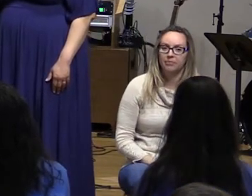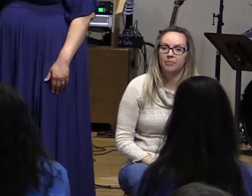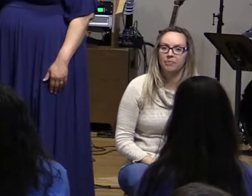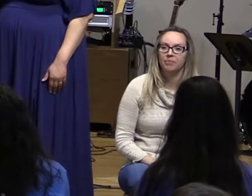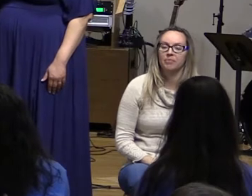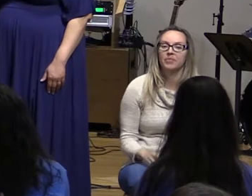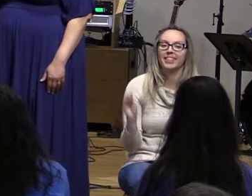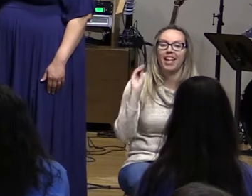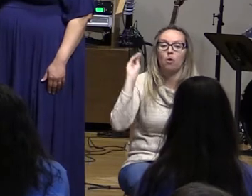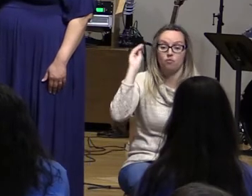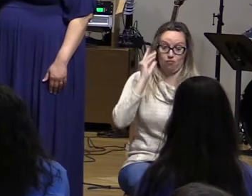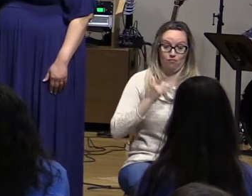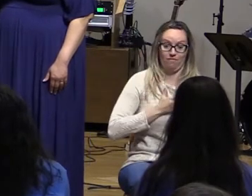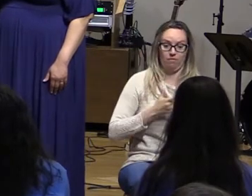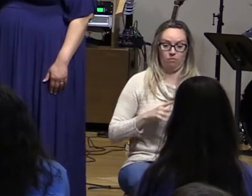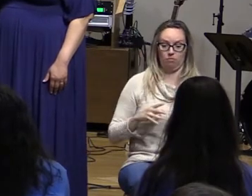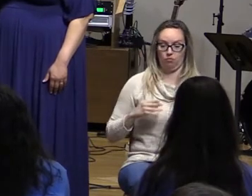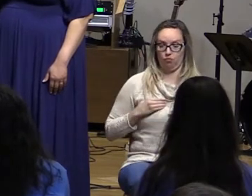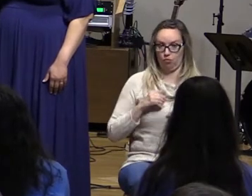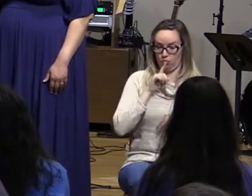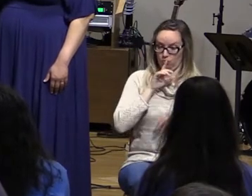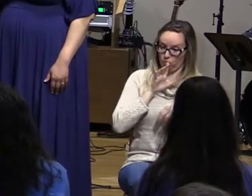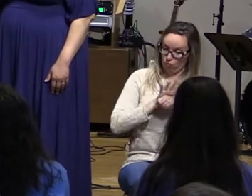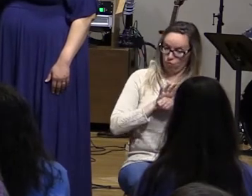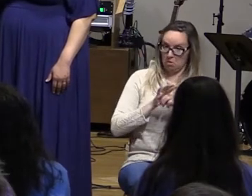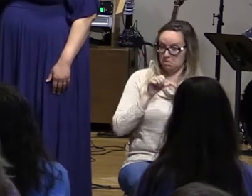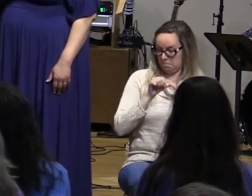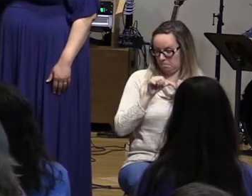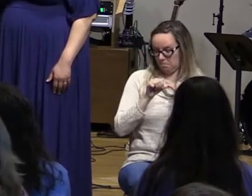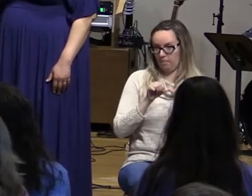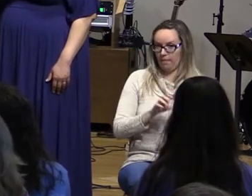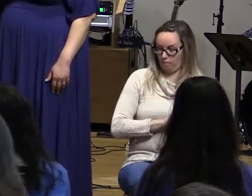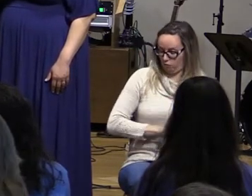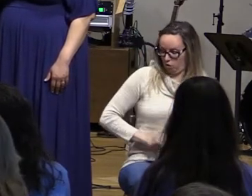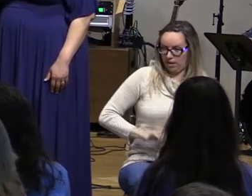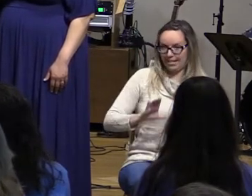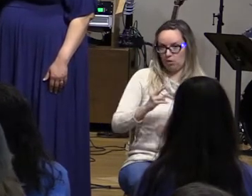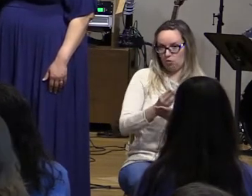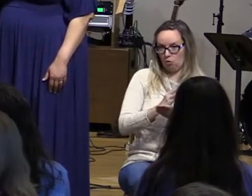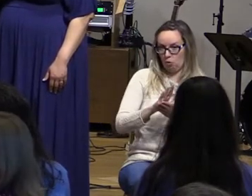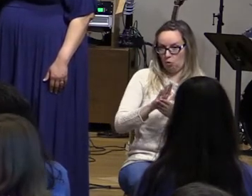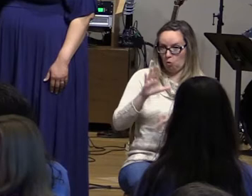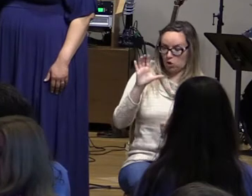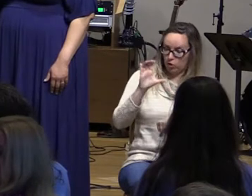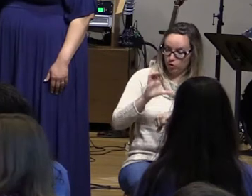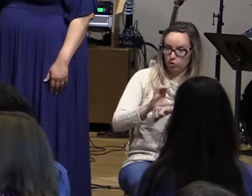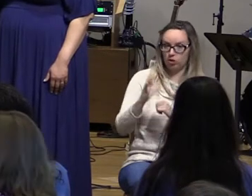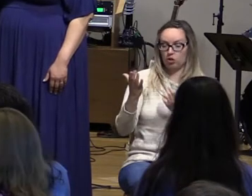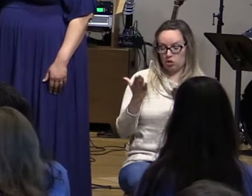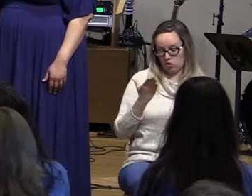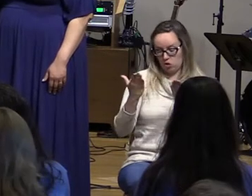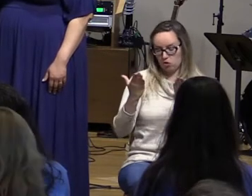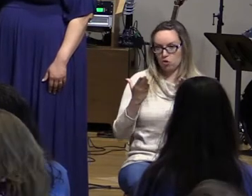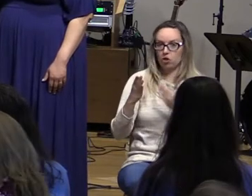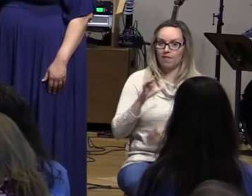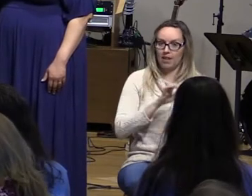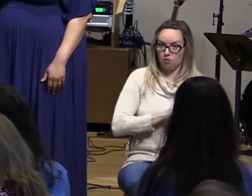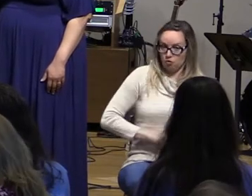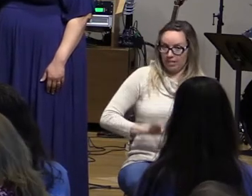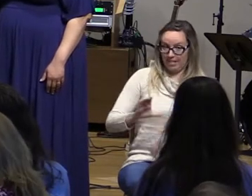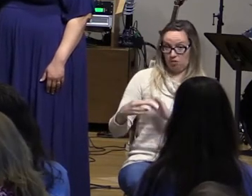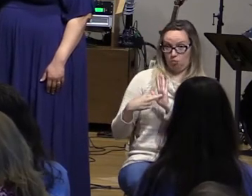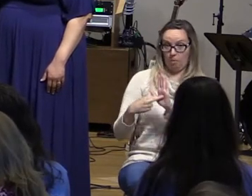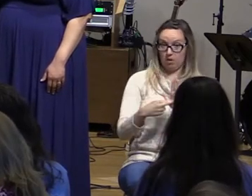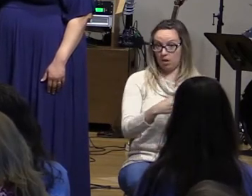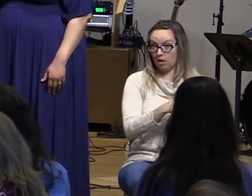According to the grace given to you, will you remain faithful members of Christ's holy church and serve as Christ's representatives in the